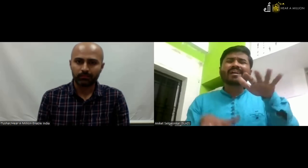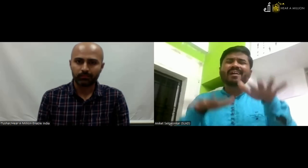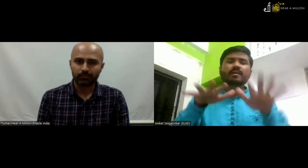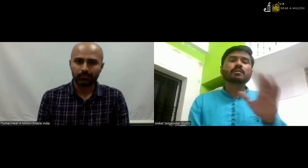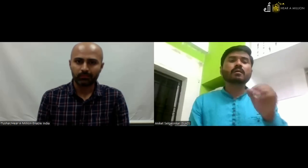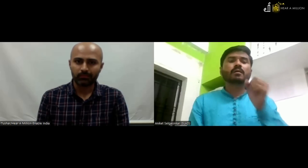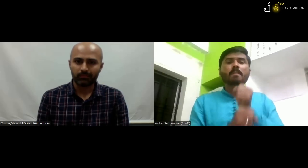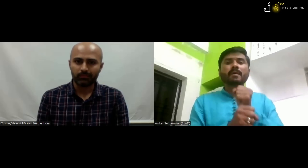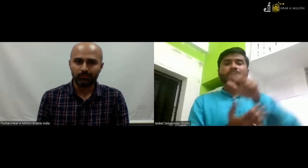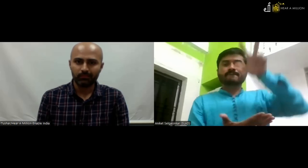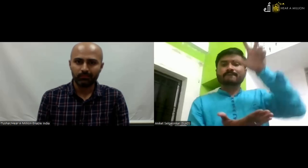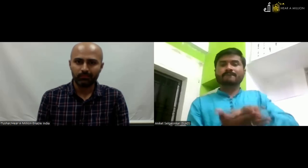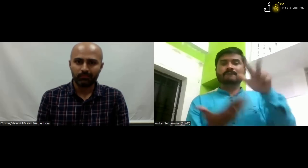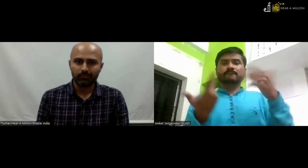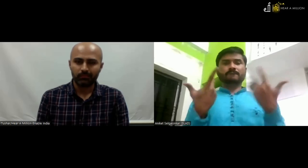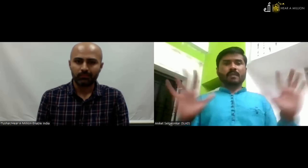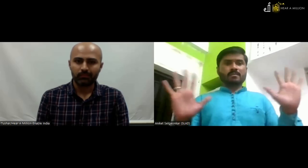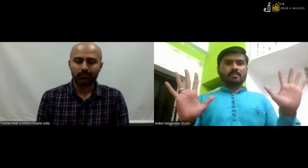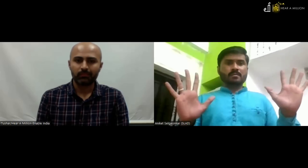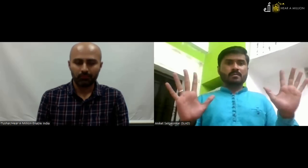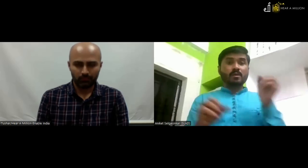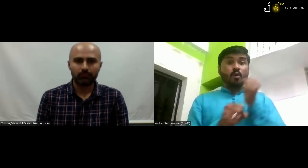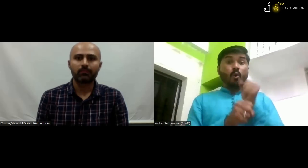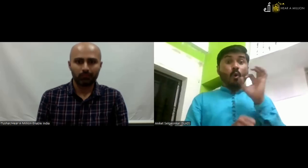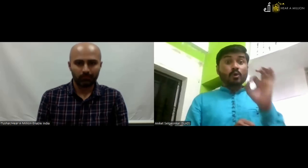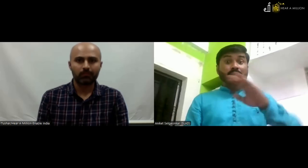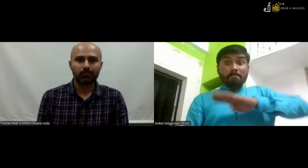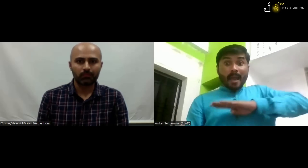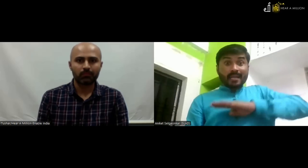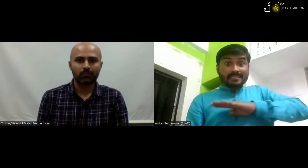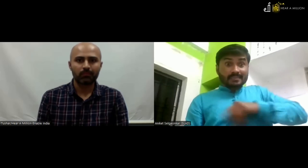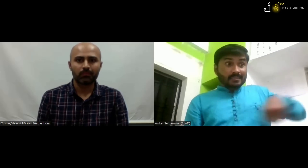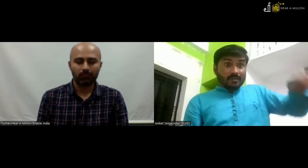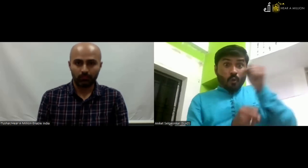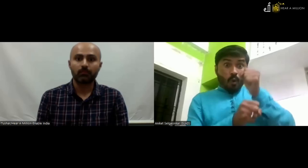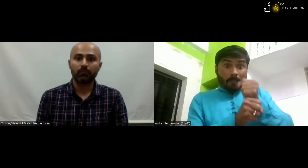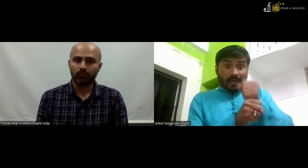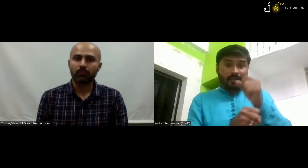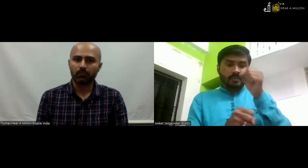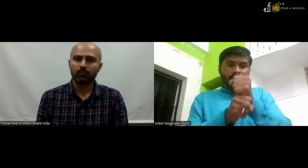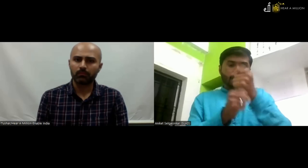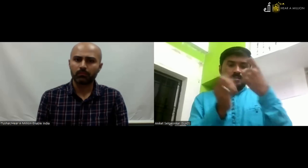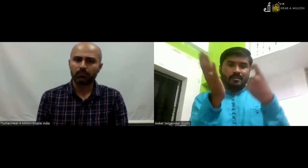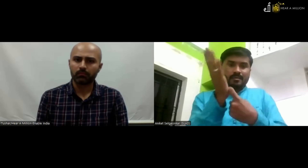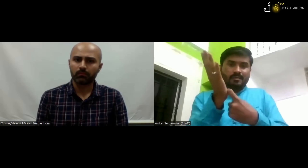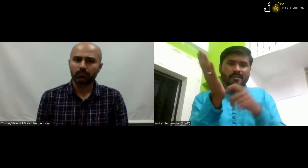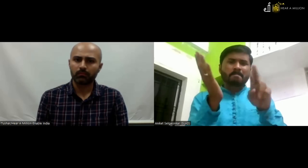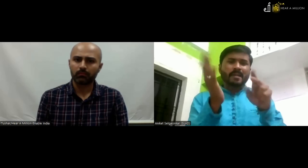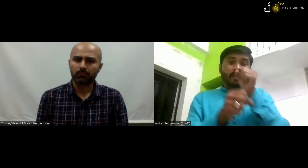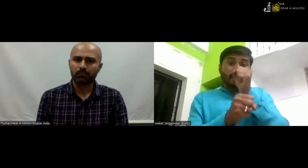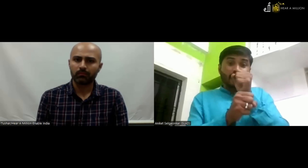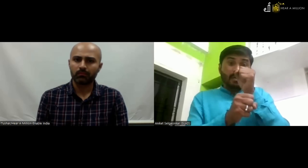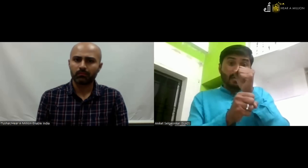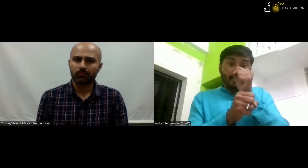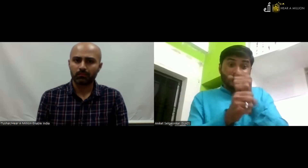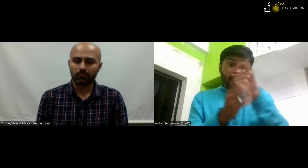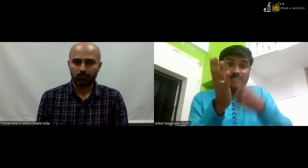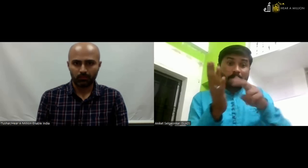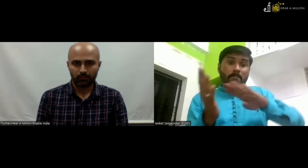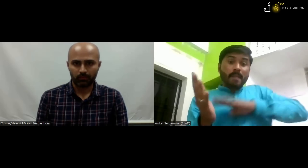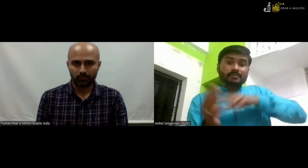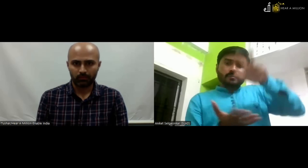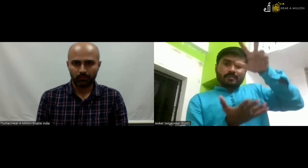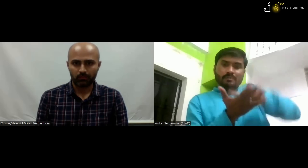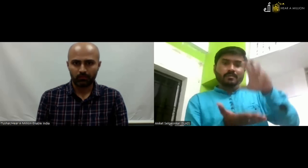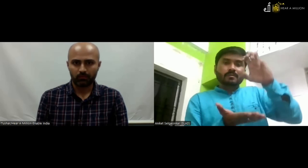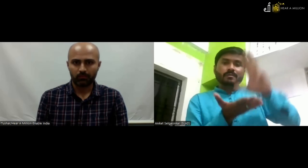and the government, they actually approved it. So the Maharashtra government,